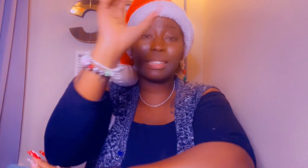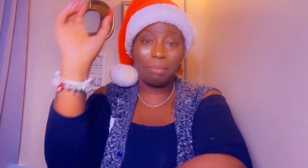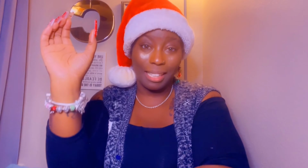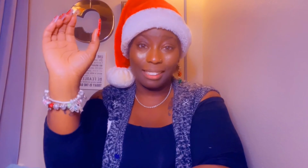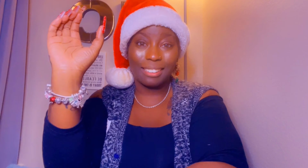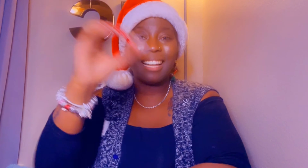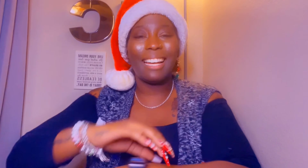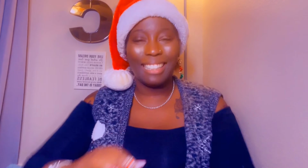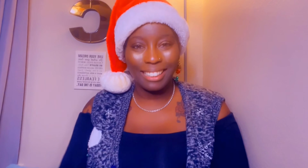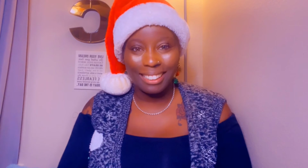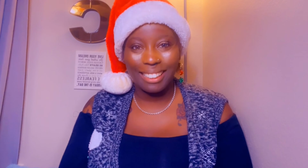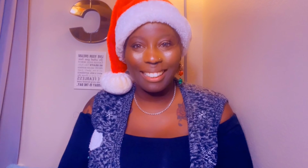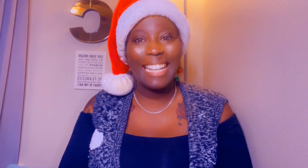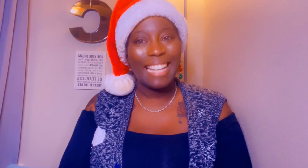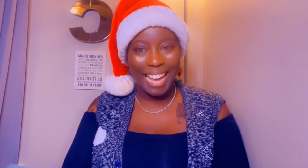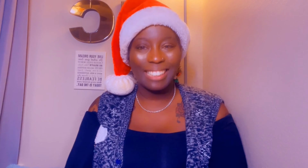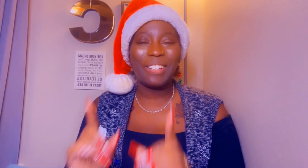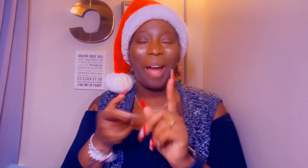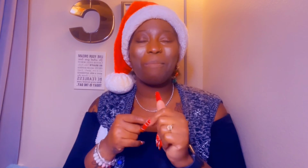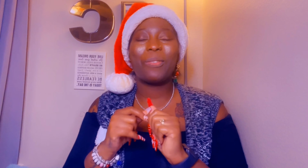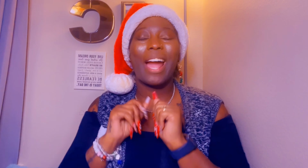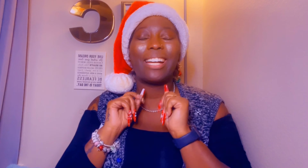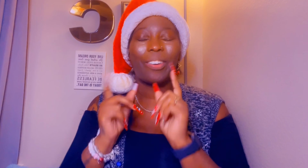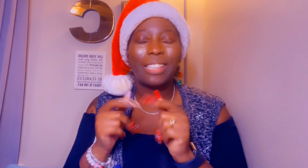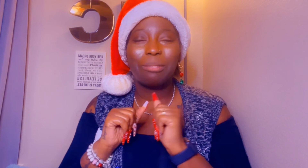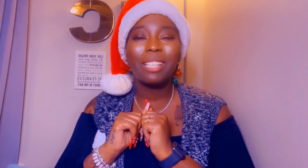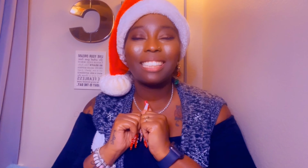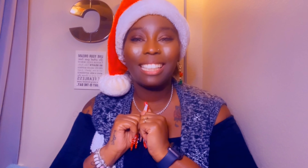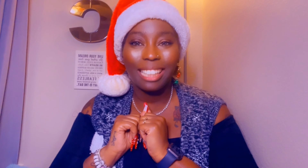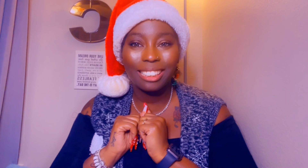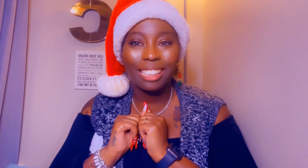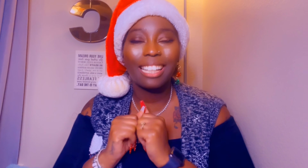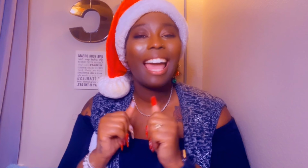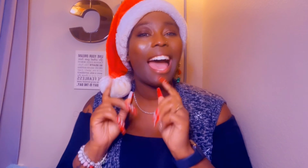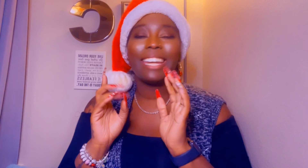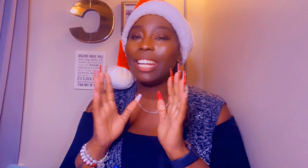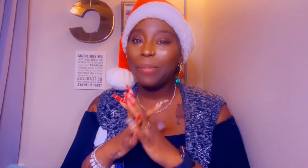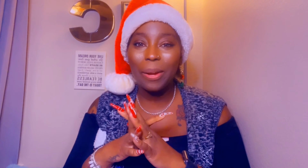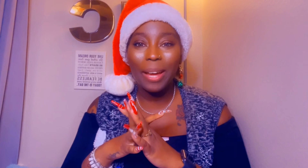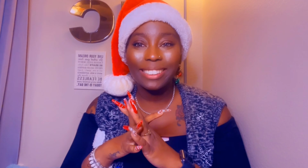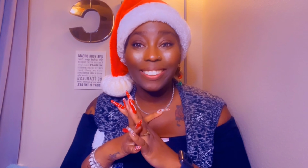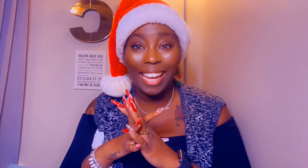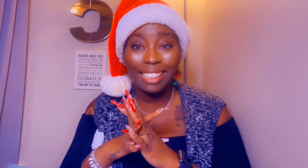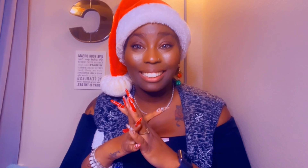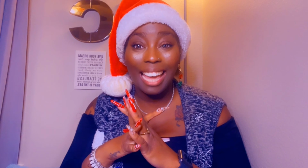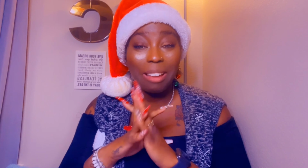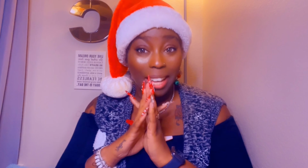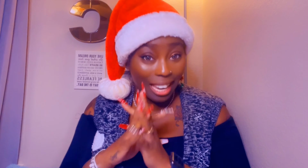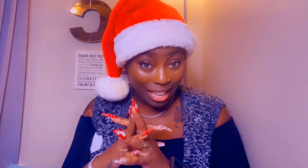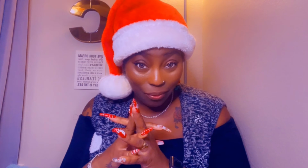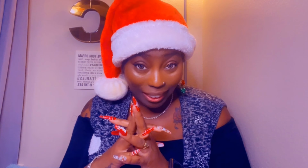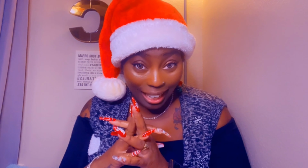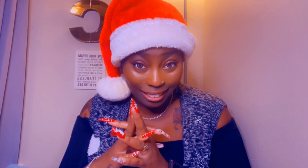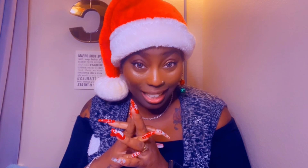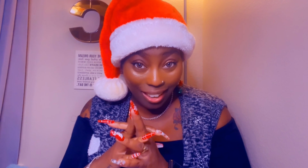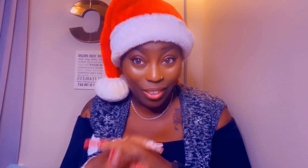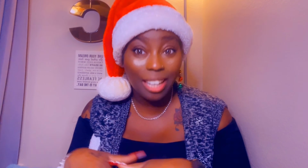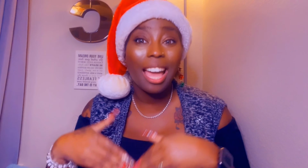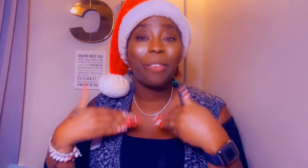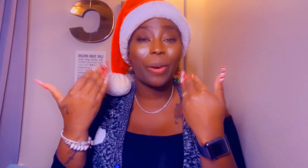Christmas edition. Yes, you heard me right, Christmas edition. I didn't want to wait too late this time like I did for Thanksgiving. I want to